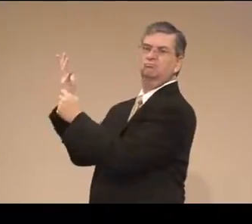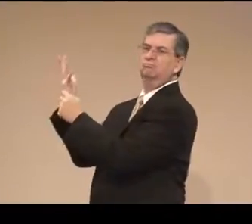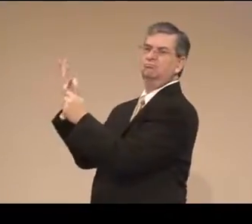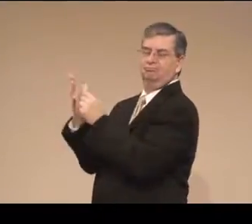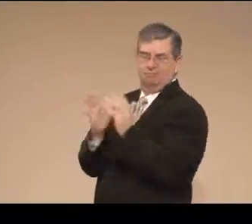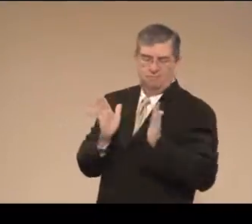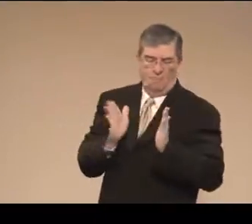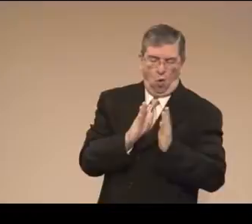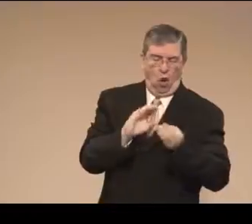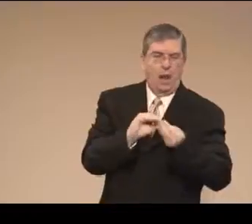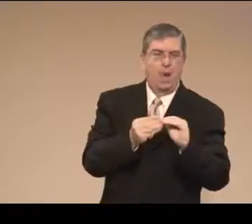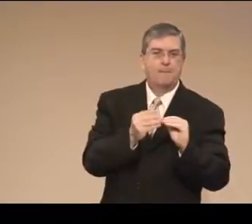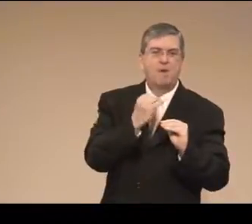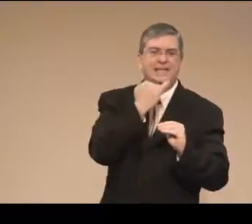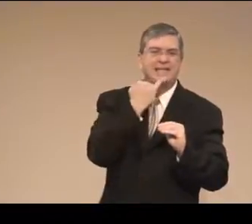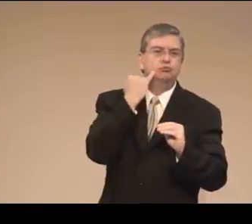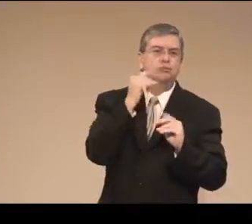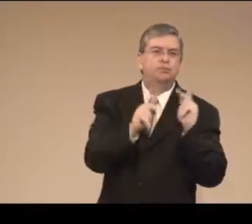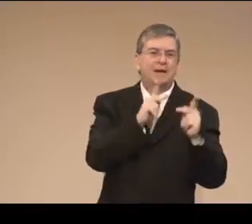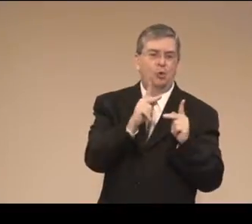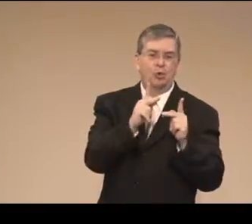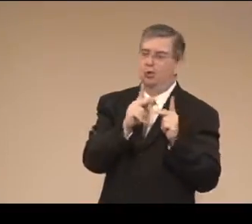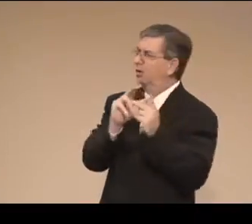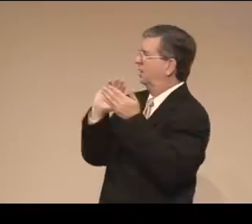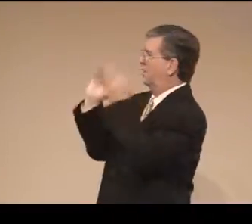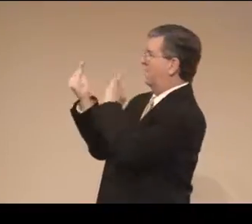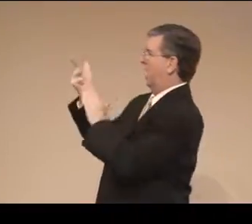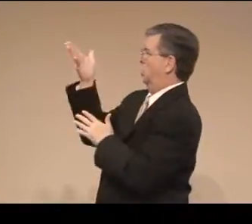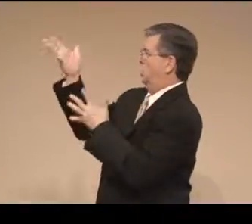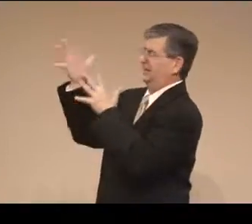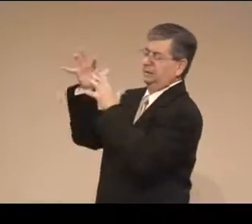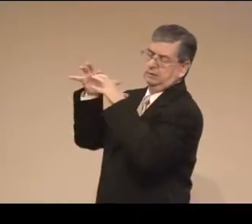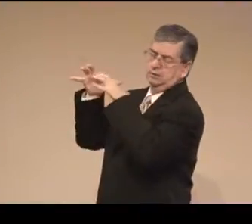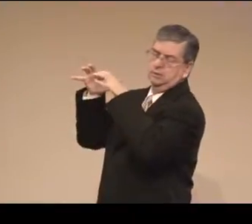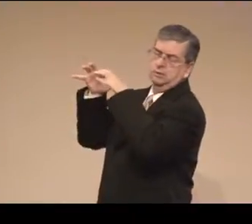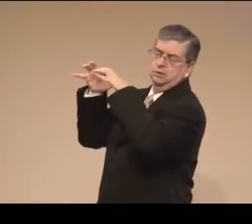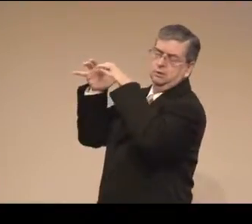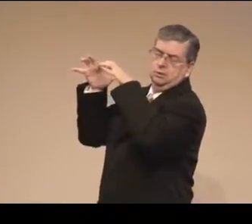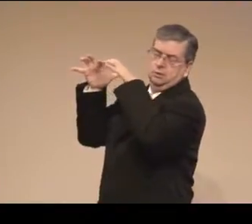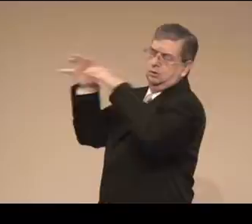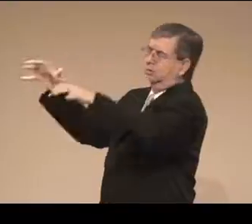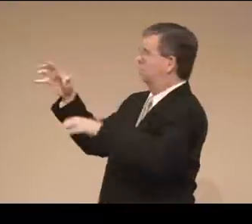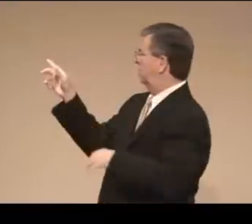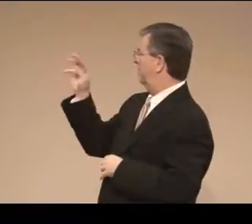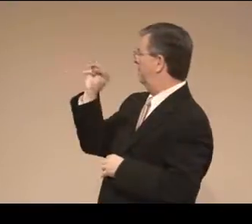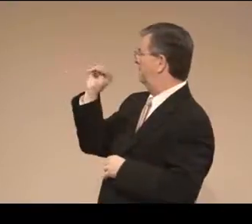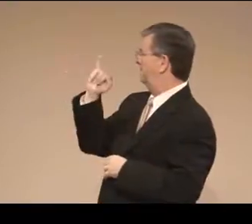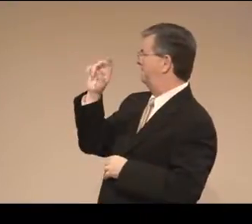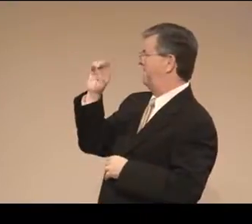Because there was no way to defeat this great many Midianites who had